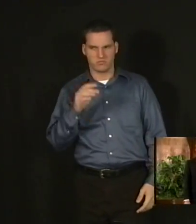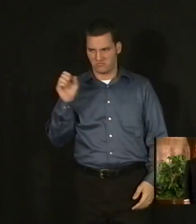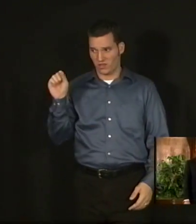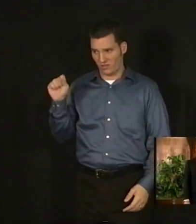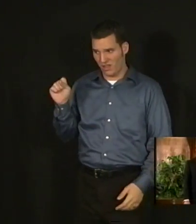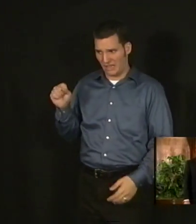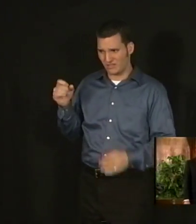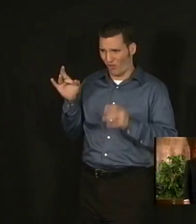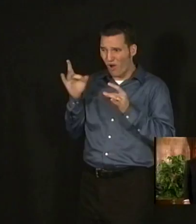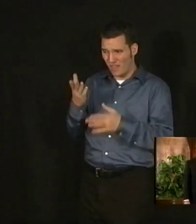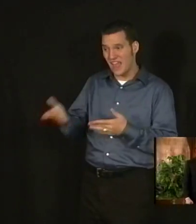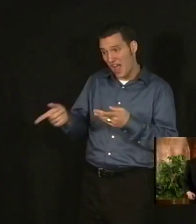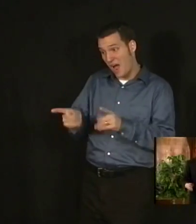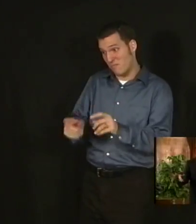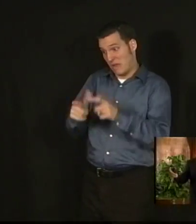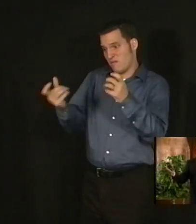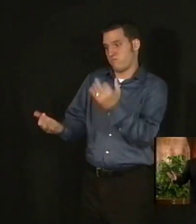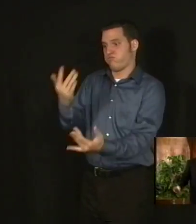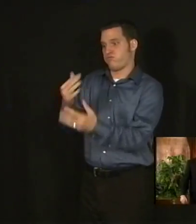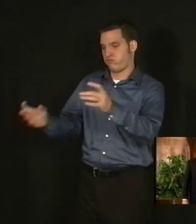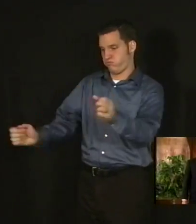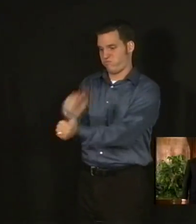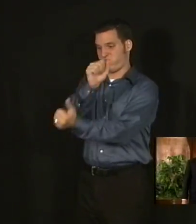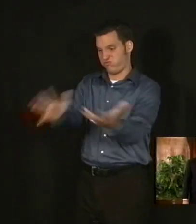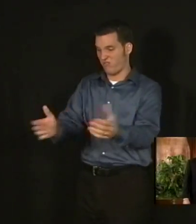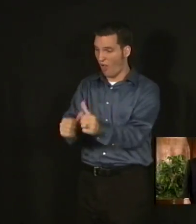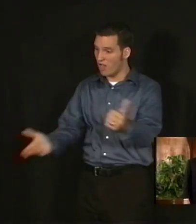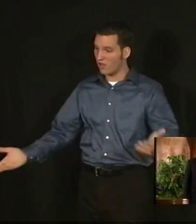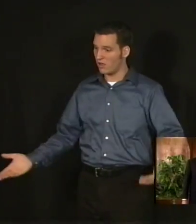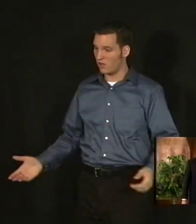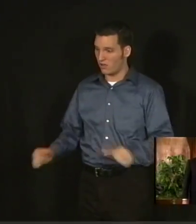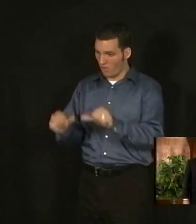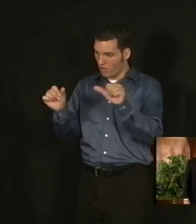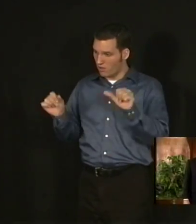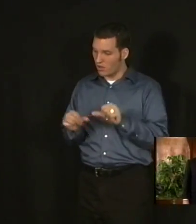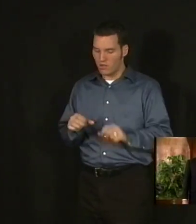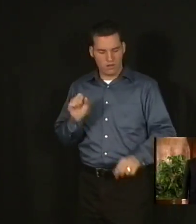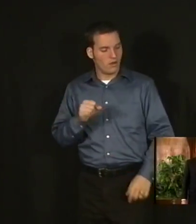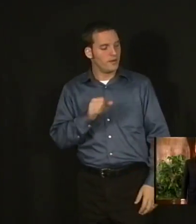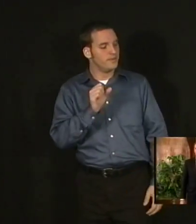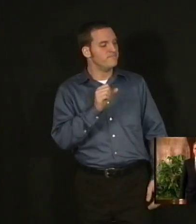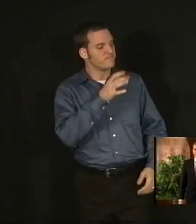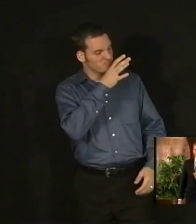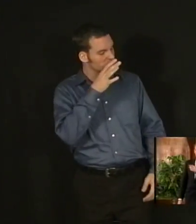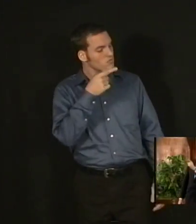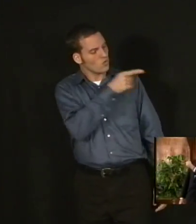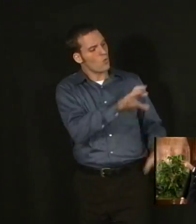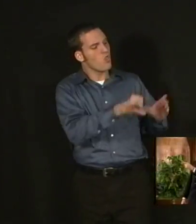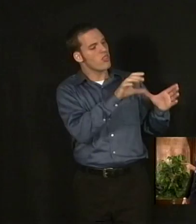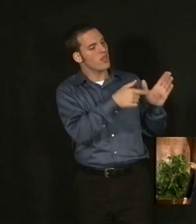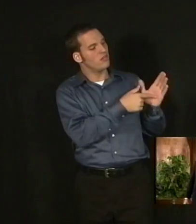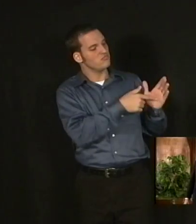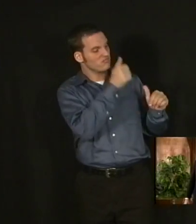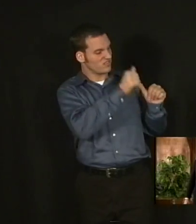Crockett said, well, yeah, that was a horrible thing that happened. A big fire swept through the community or something. And the farmer said, are you going to